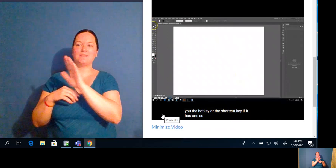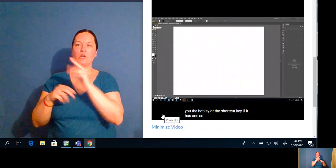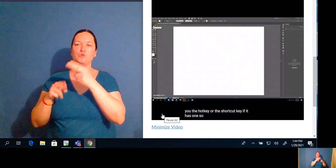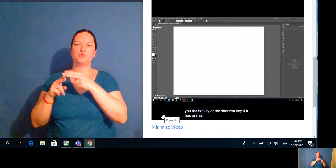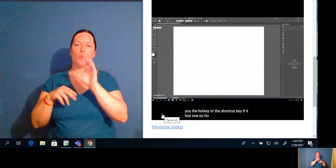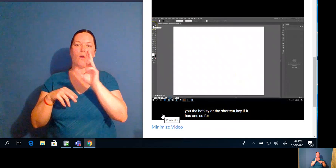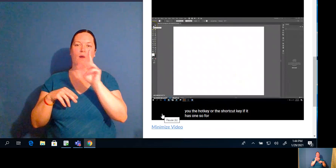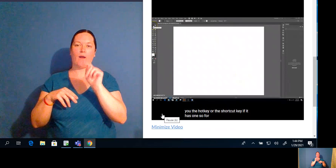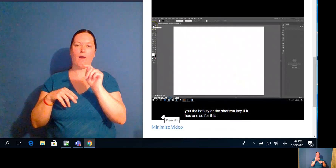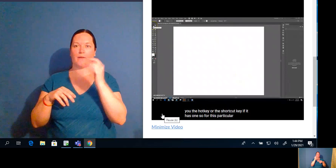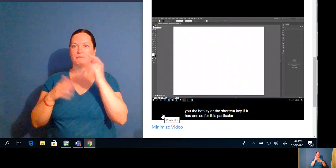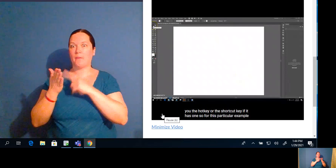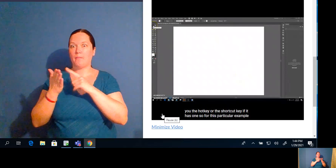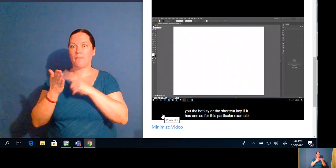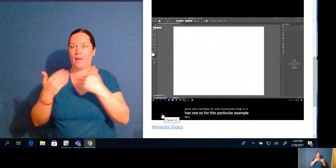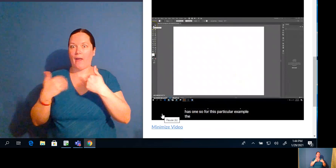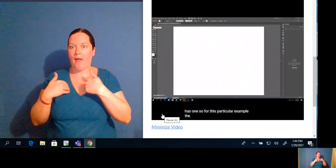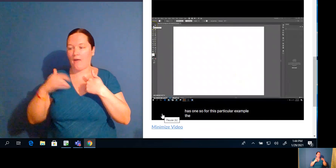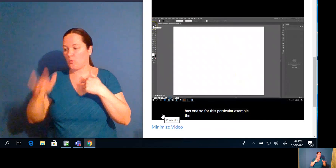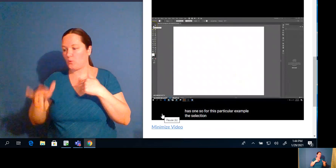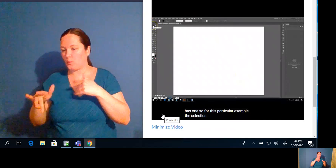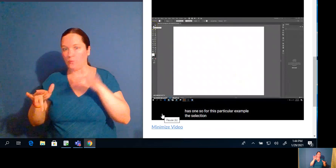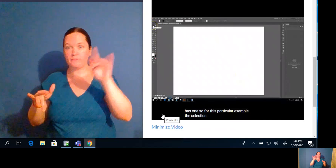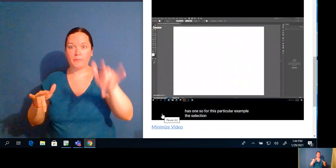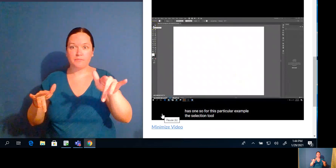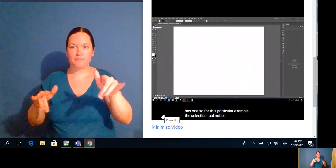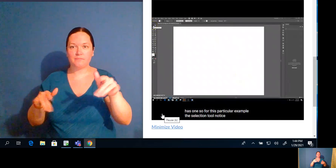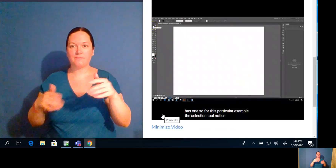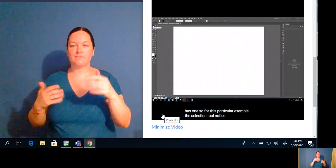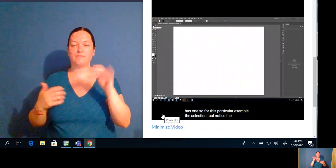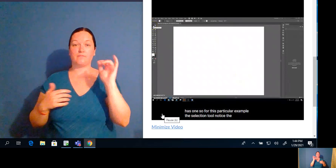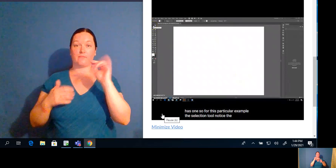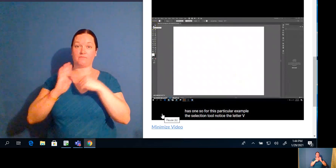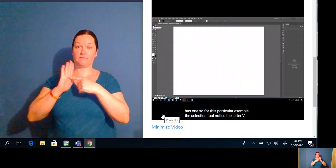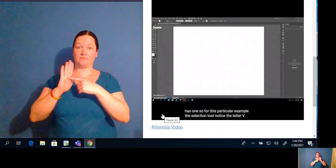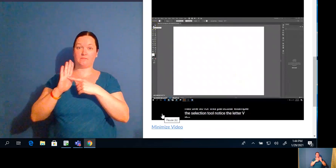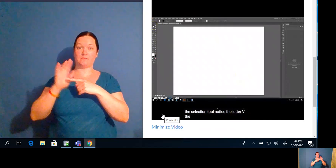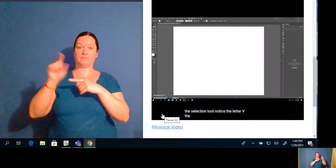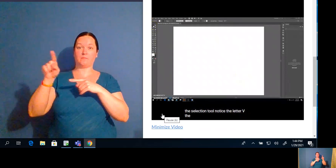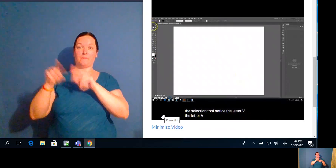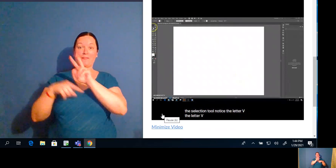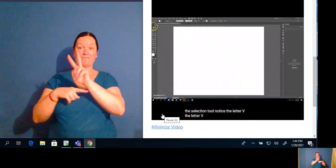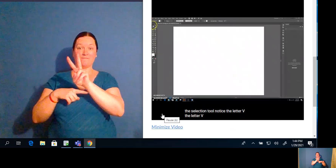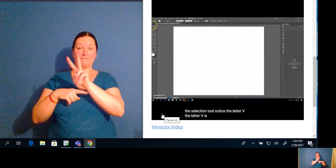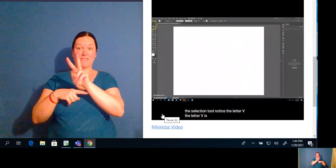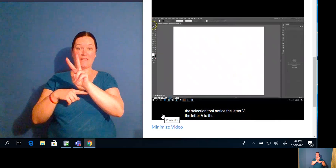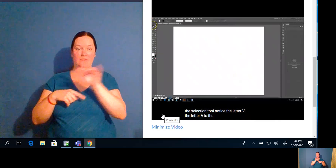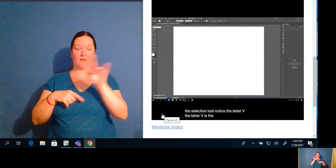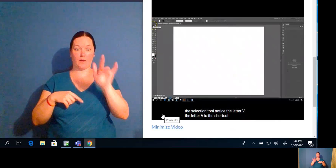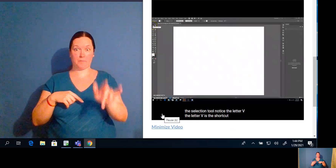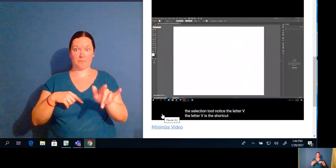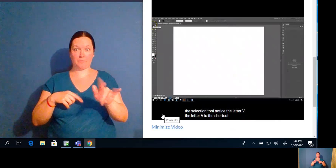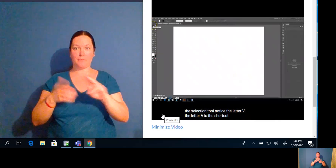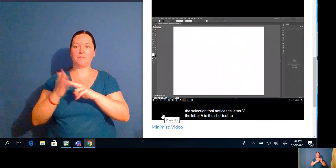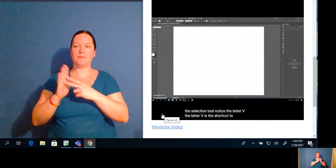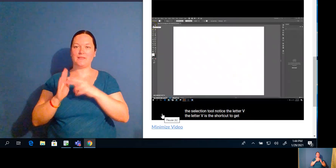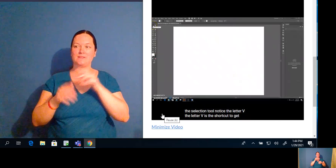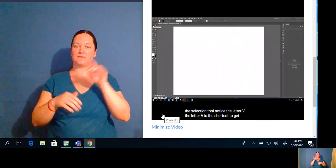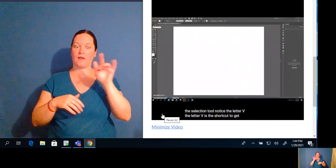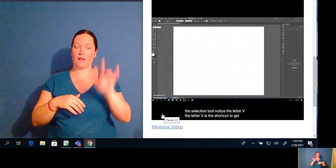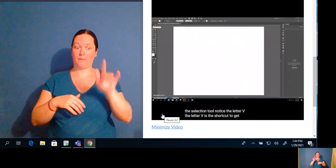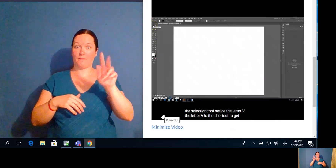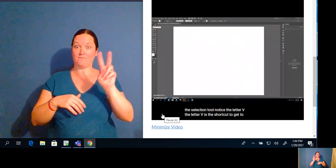has one. So for this particular example, the selection tool. Notice the letter V. The letter V is the